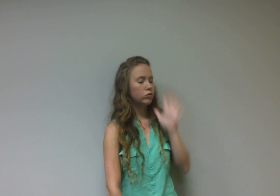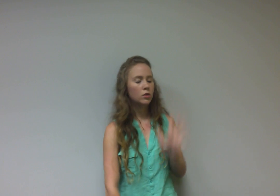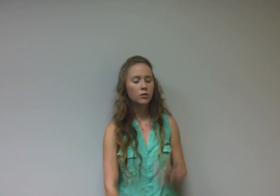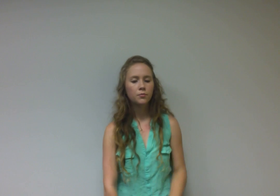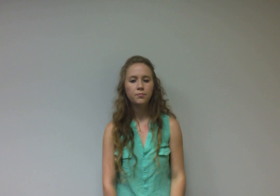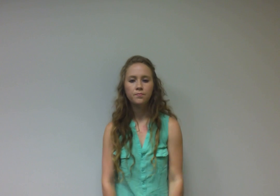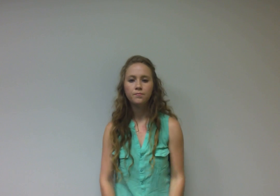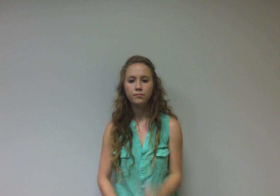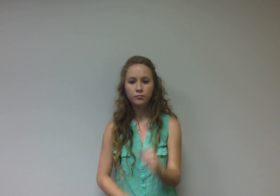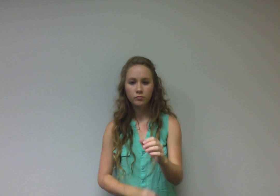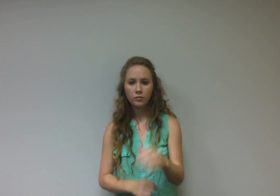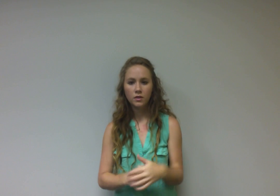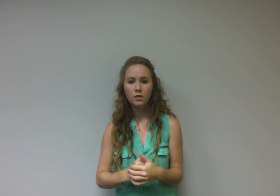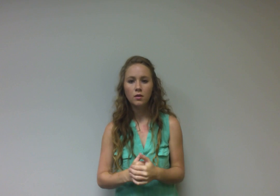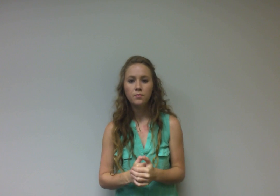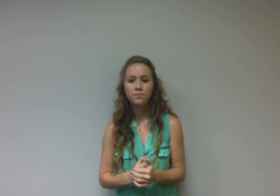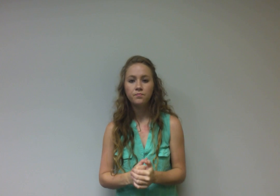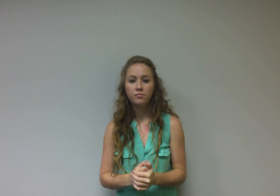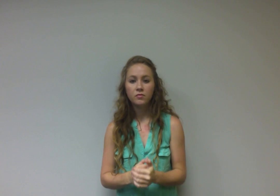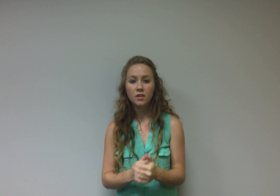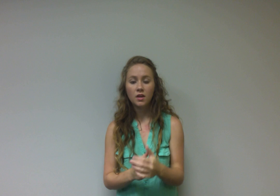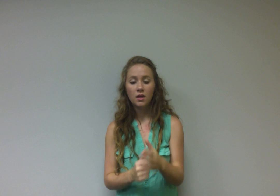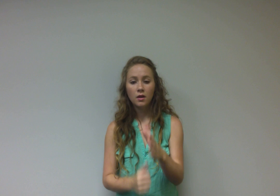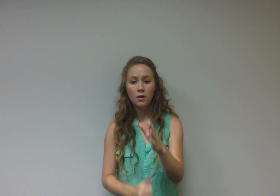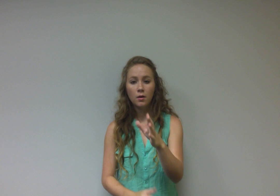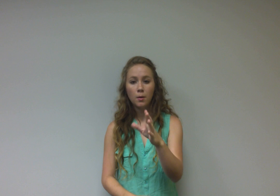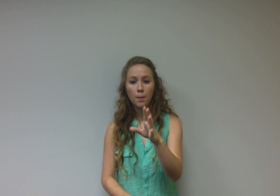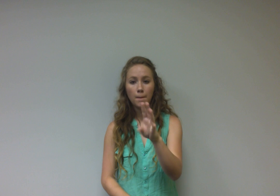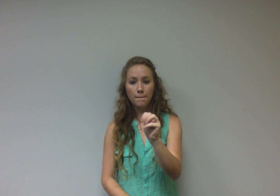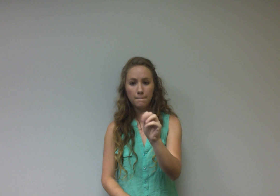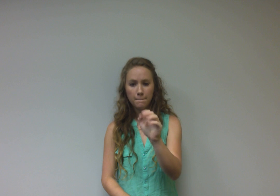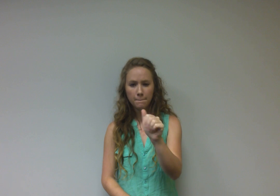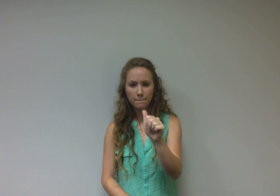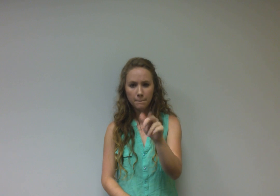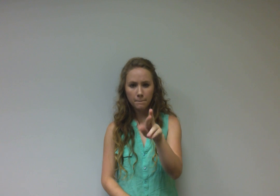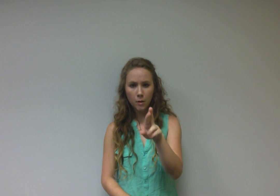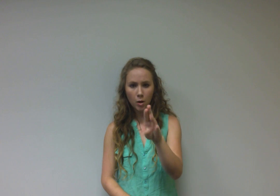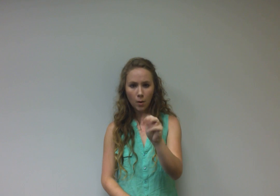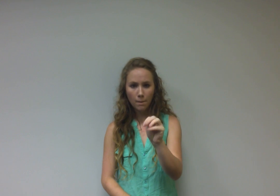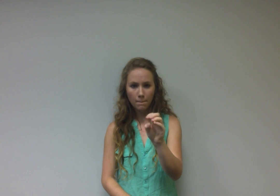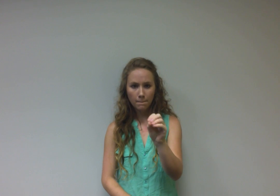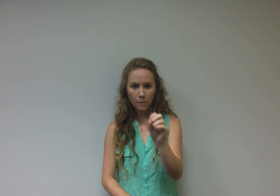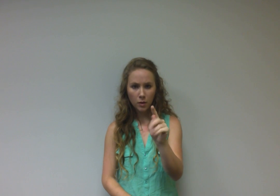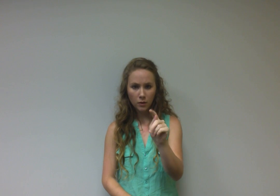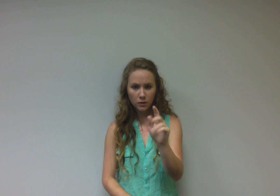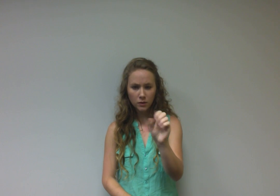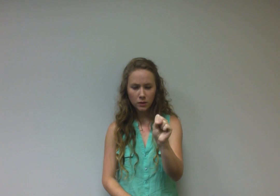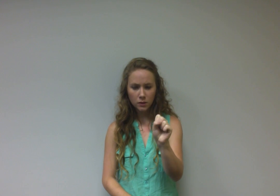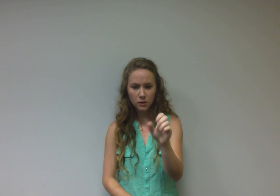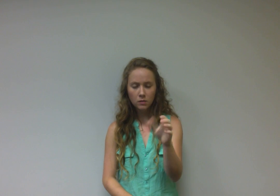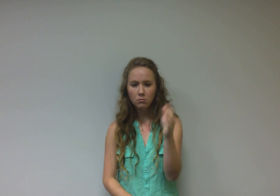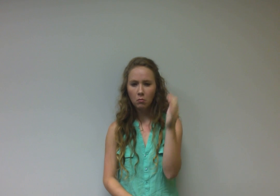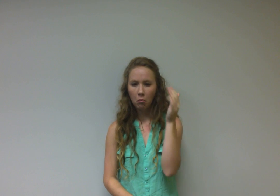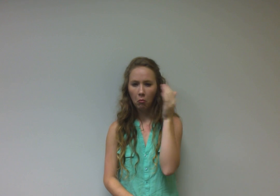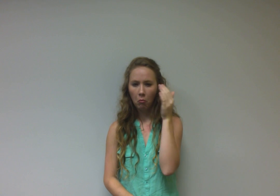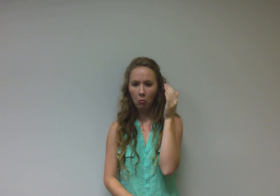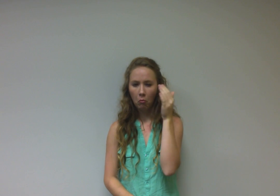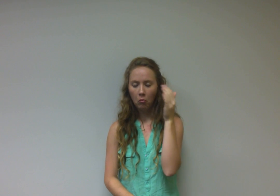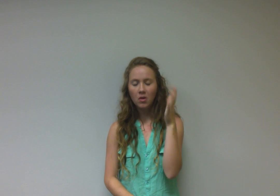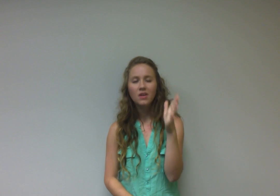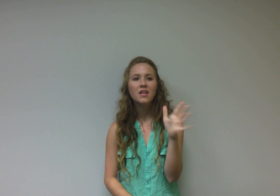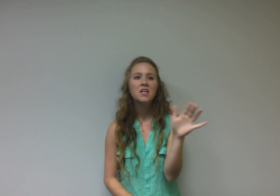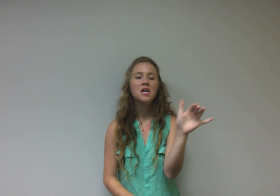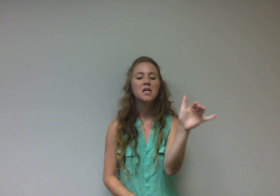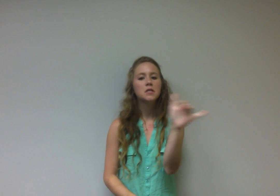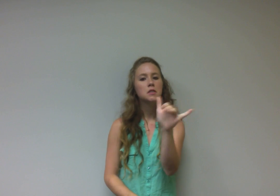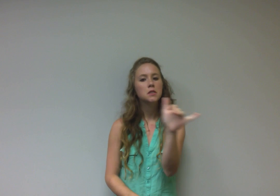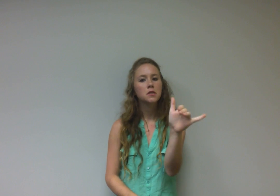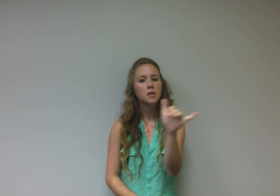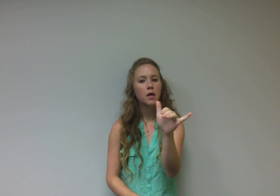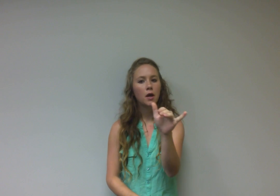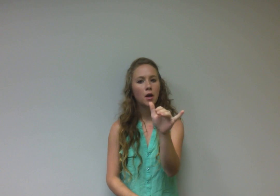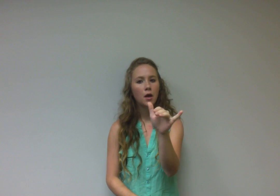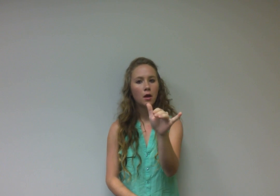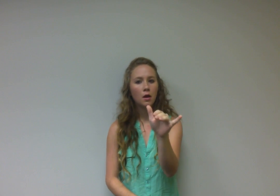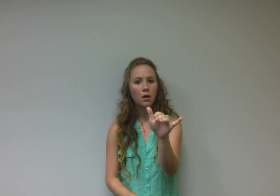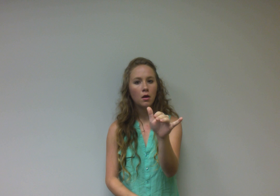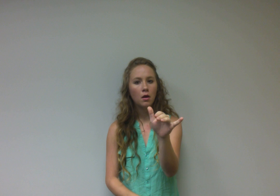They have, however, been reintroduced, and in early April they emerged from their winter hibernation, a sure sign that things